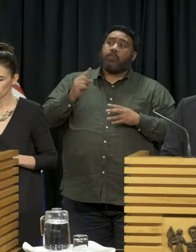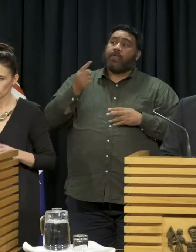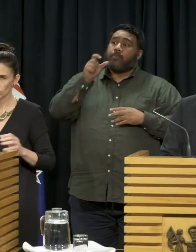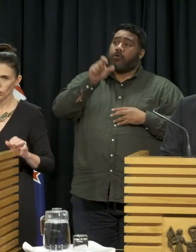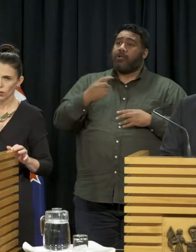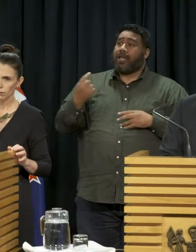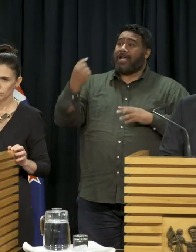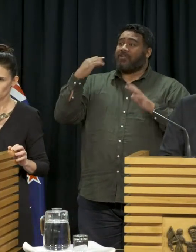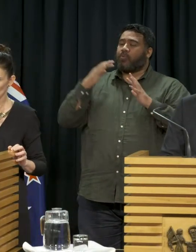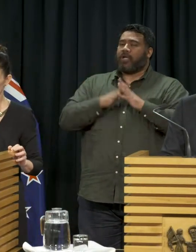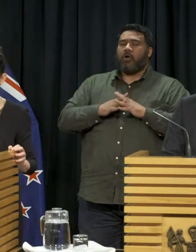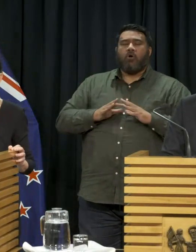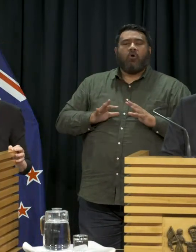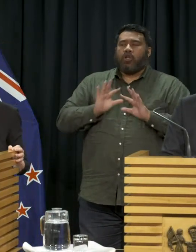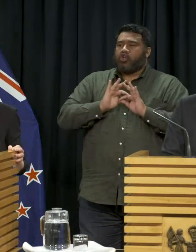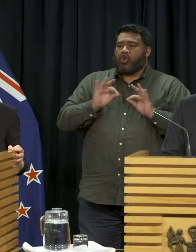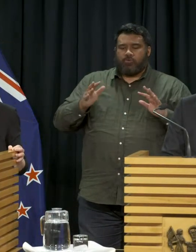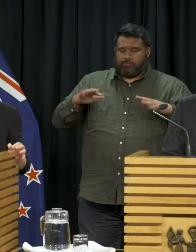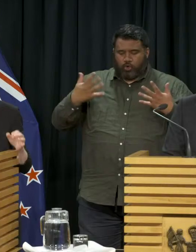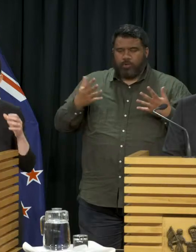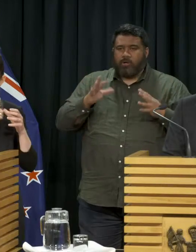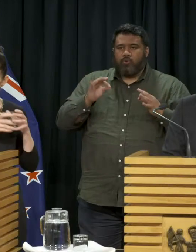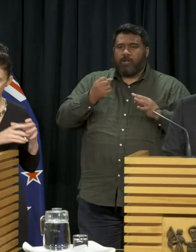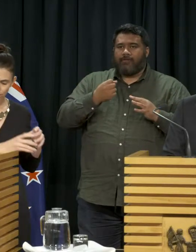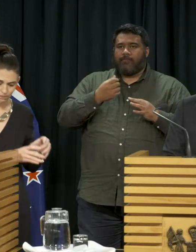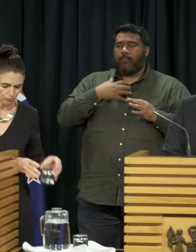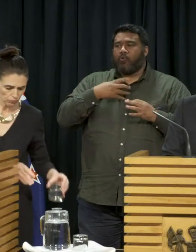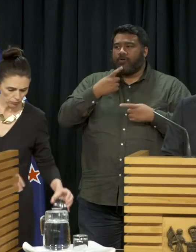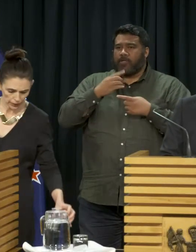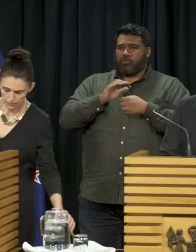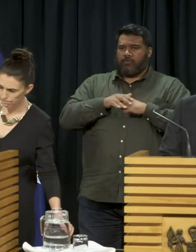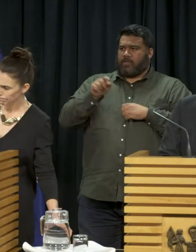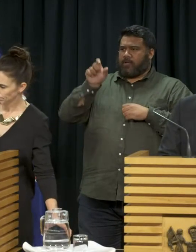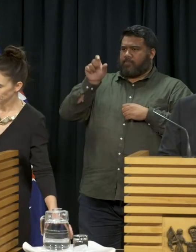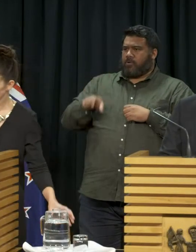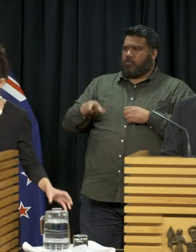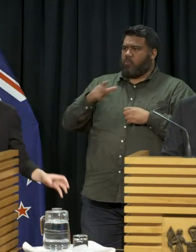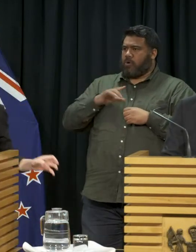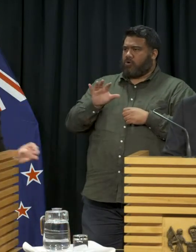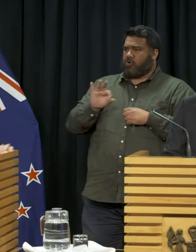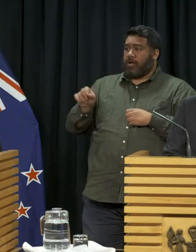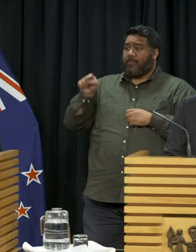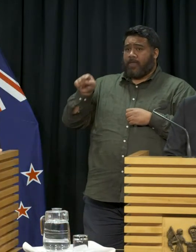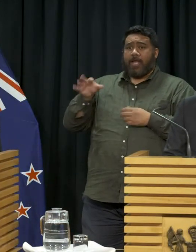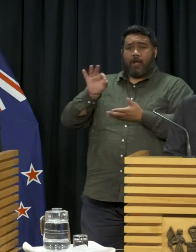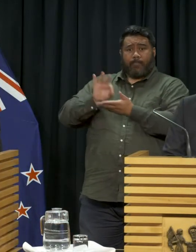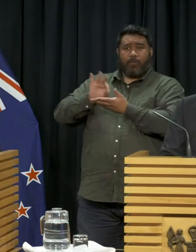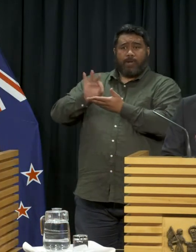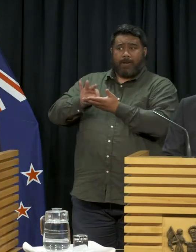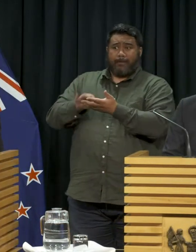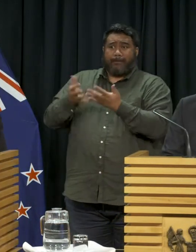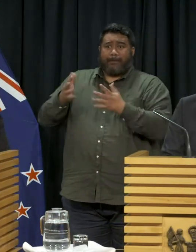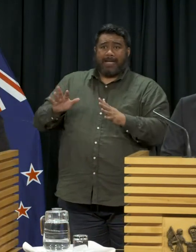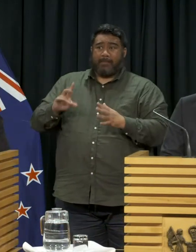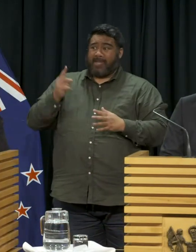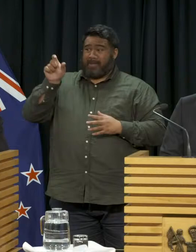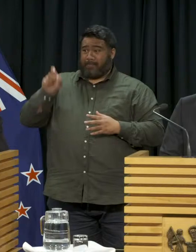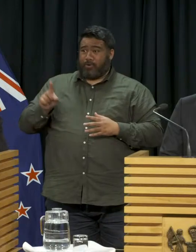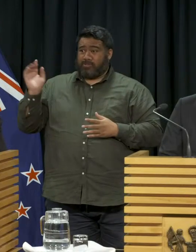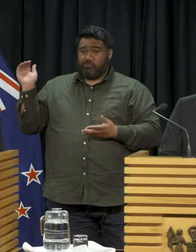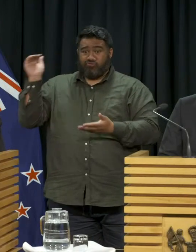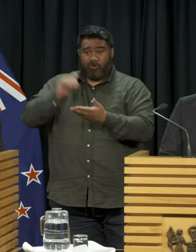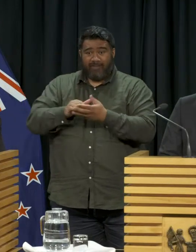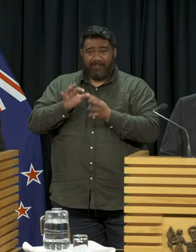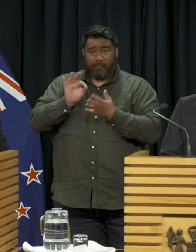don't have more information about why they didn't arrive. They had several appointments. They simply didn't present for